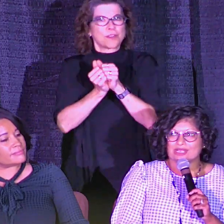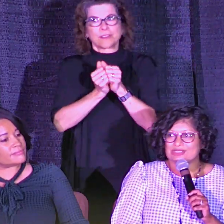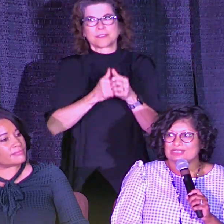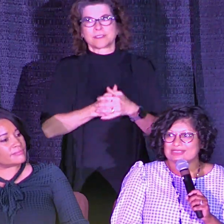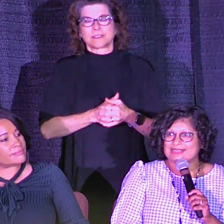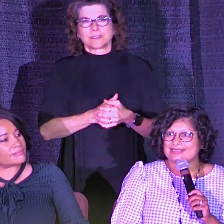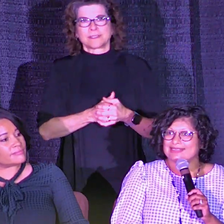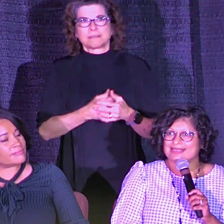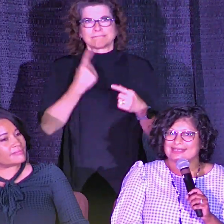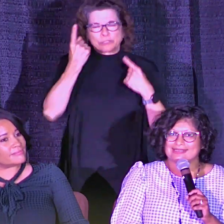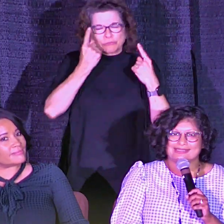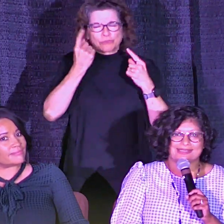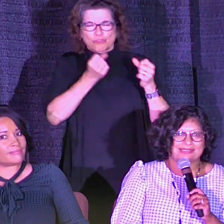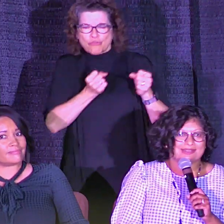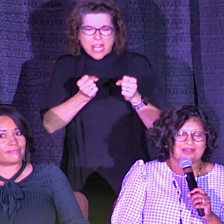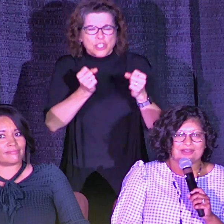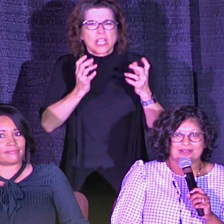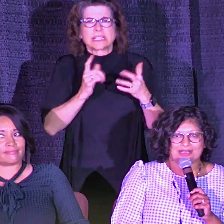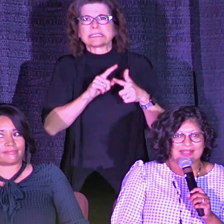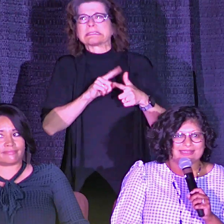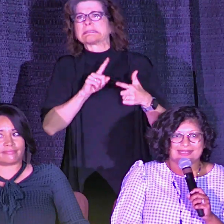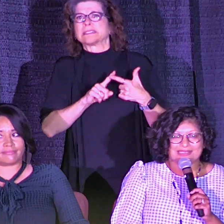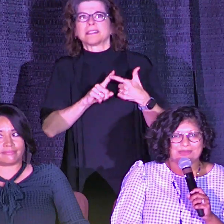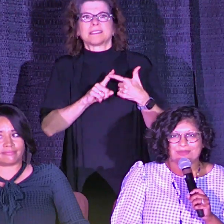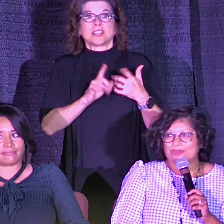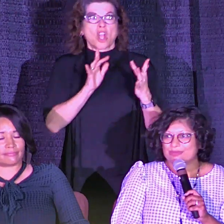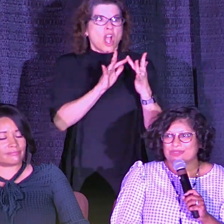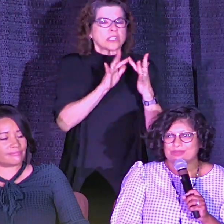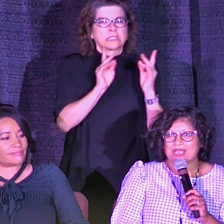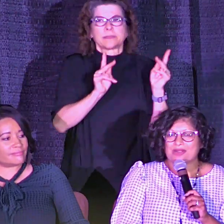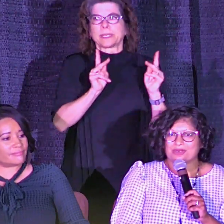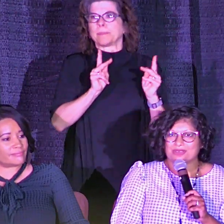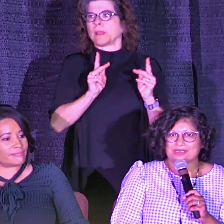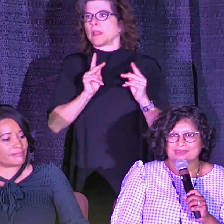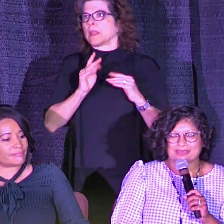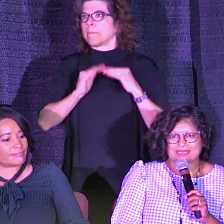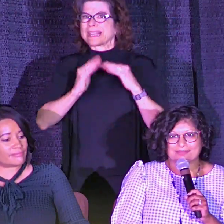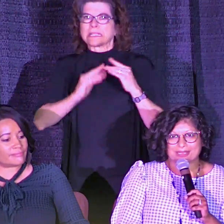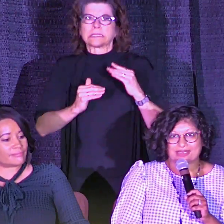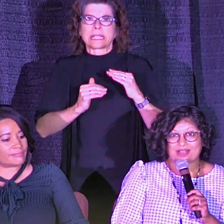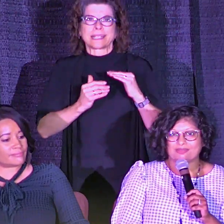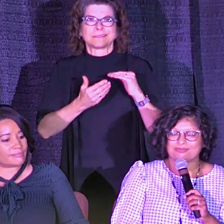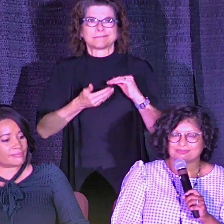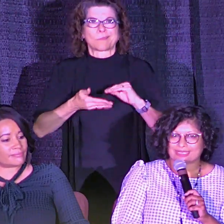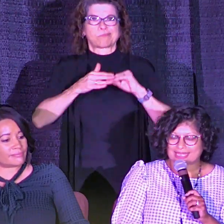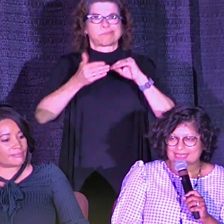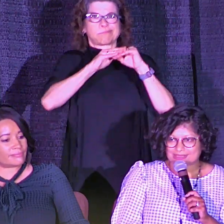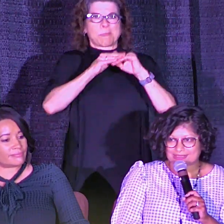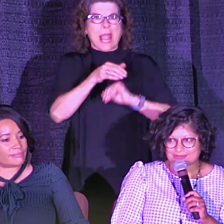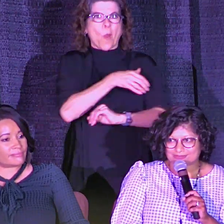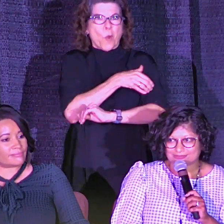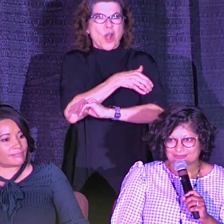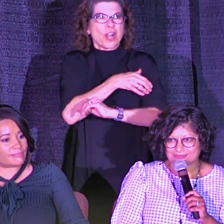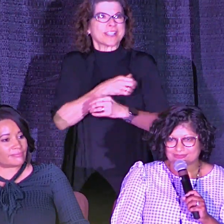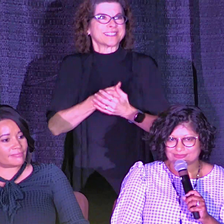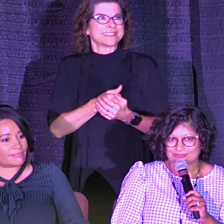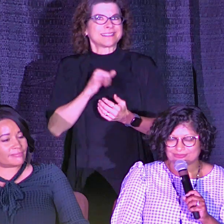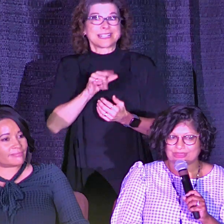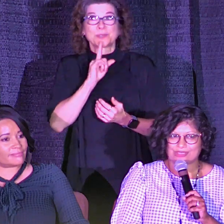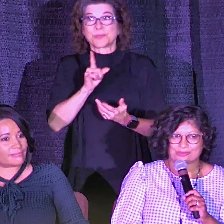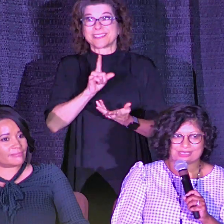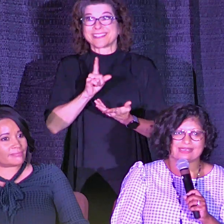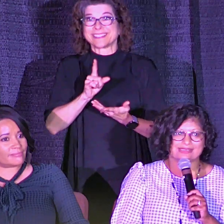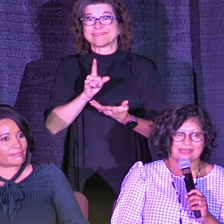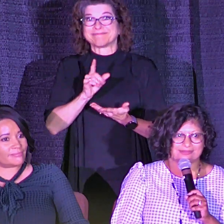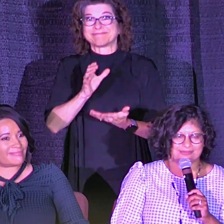and strategizing and contacting people and building power, it paid off. And